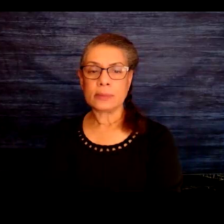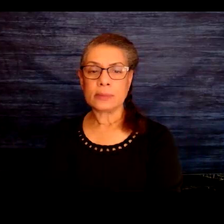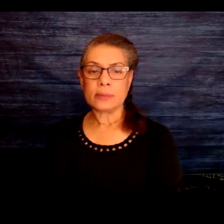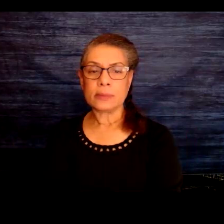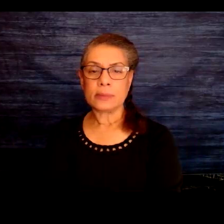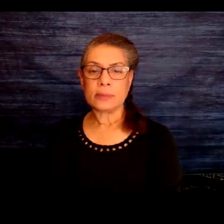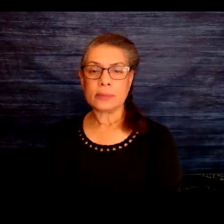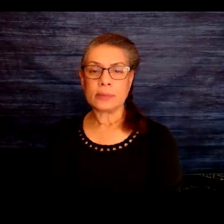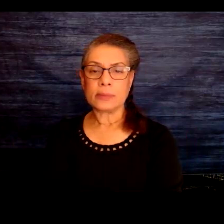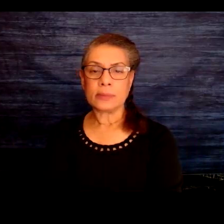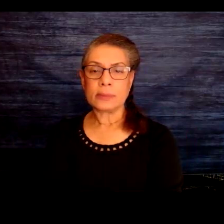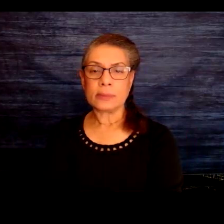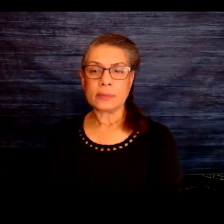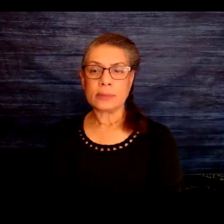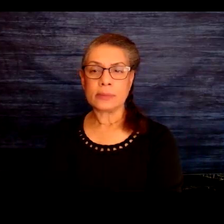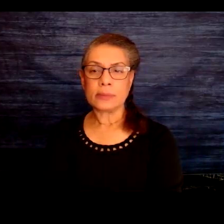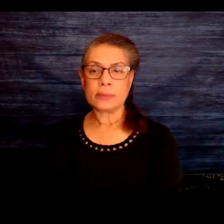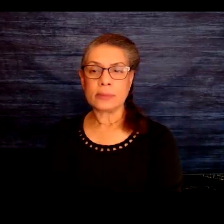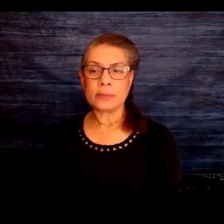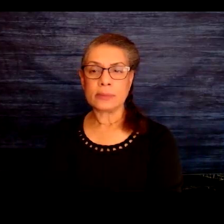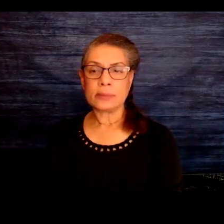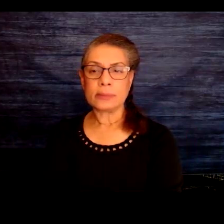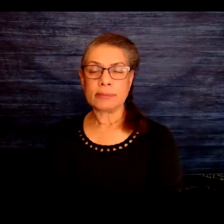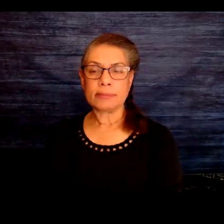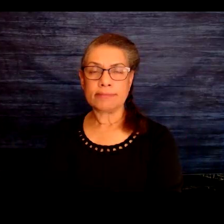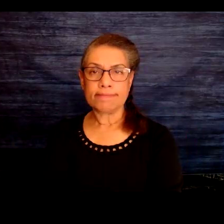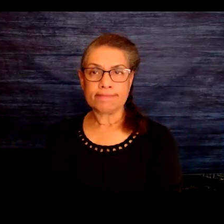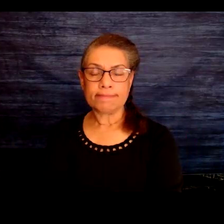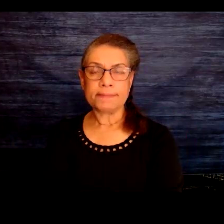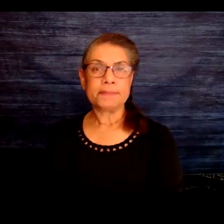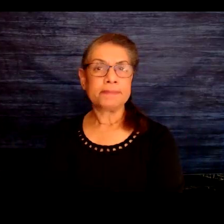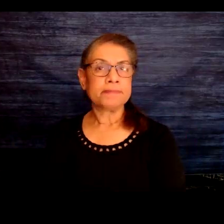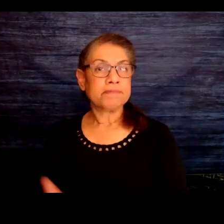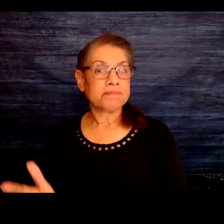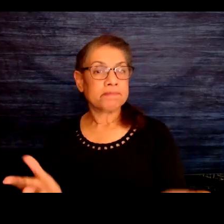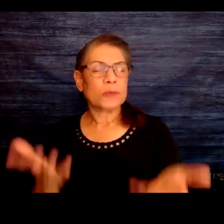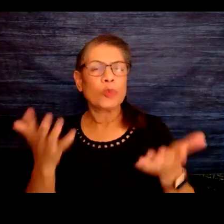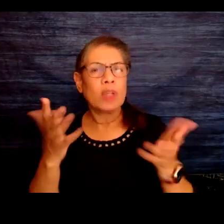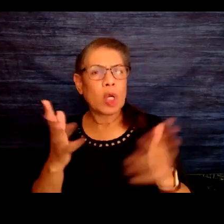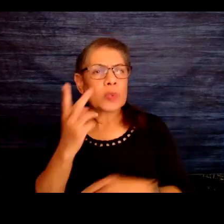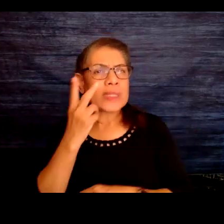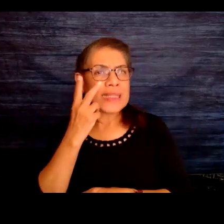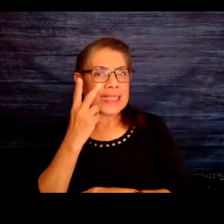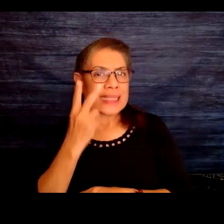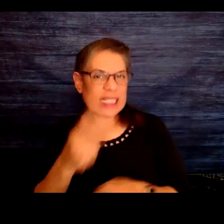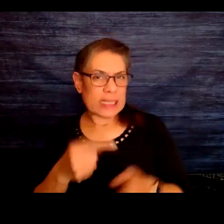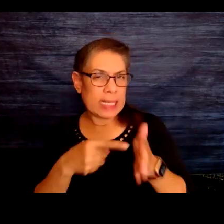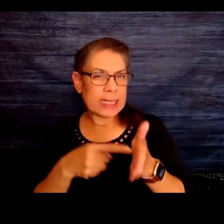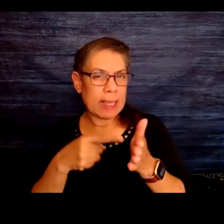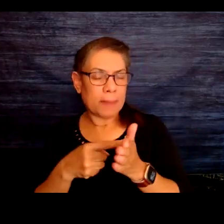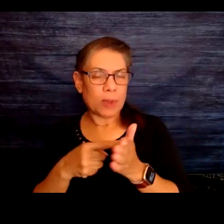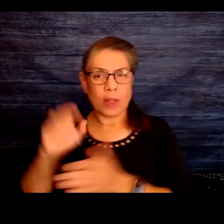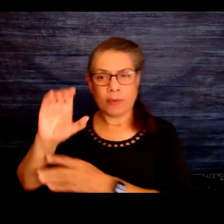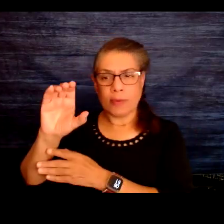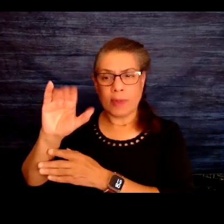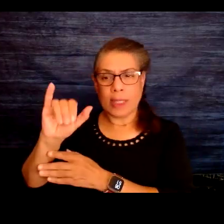grave malestar emocional. So we have even seen examples of cyberbullying, even